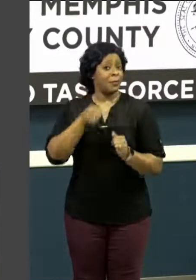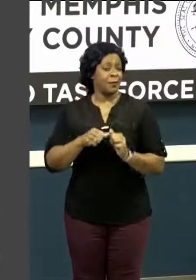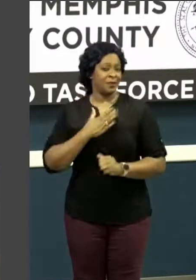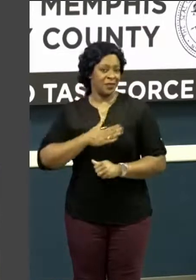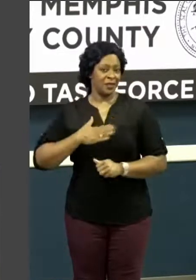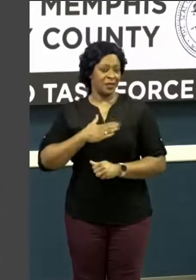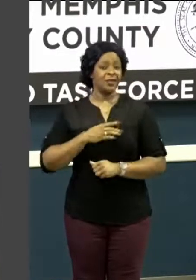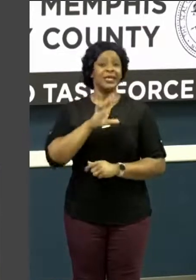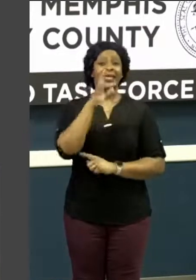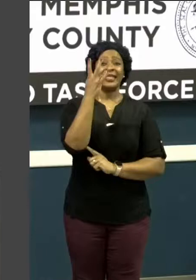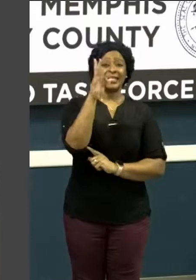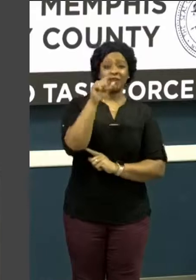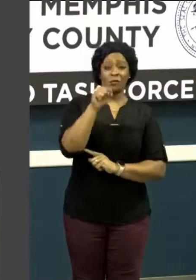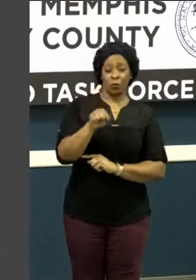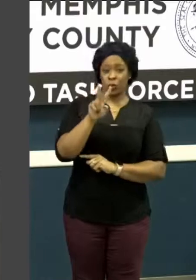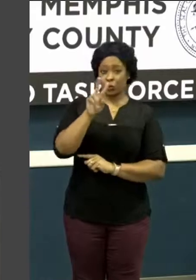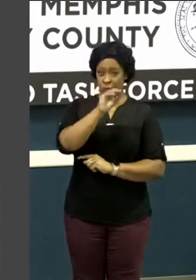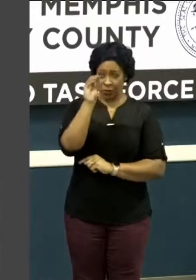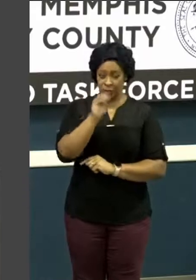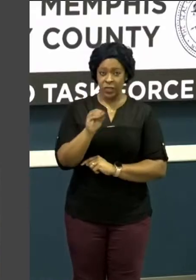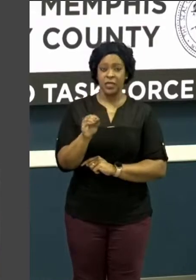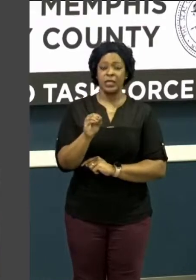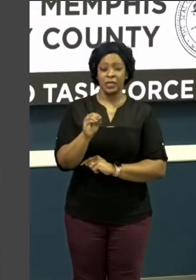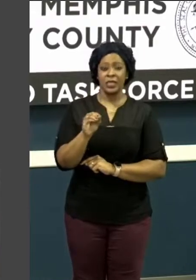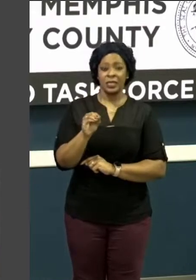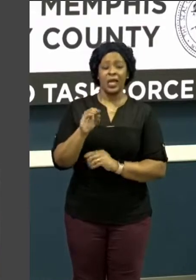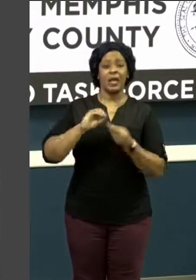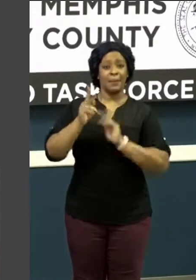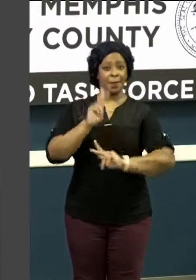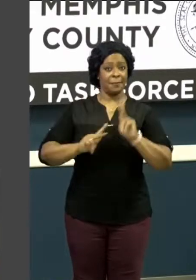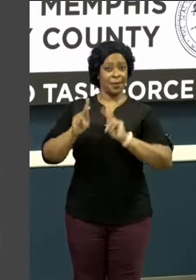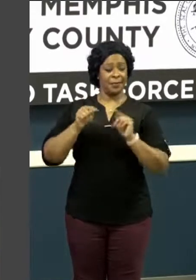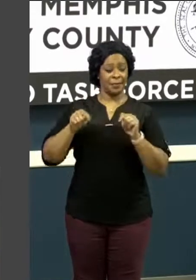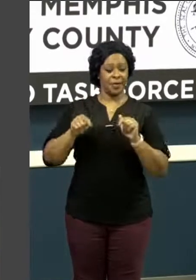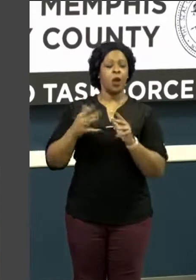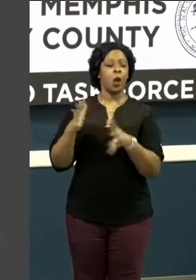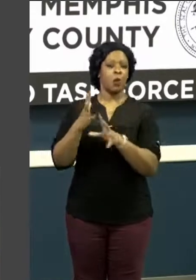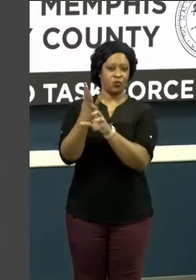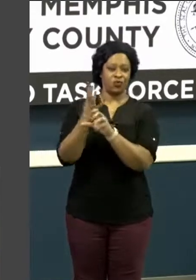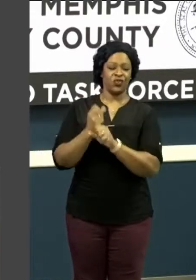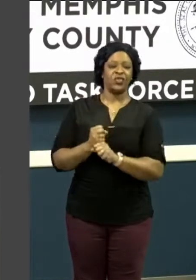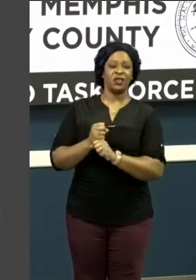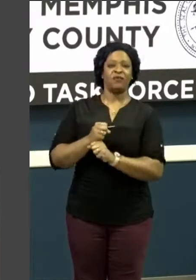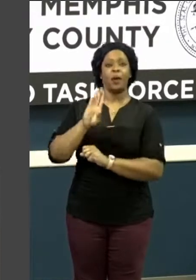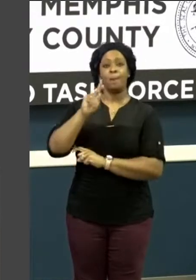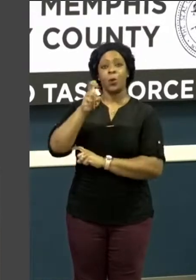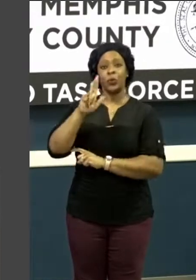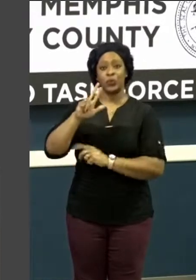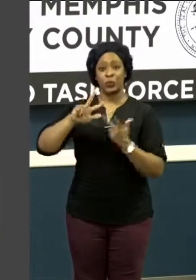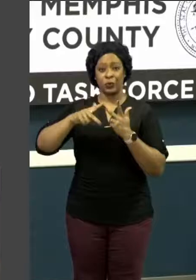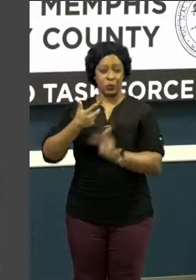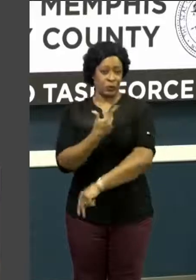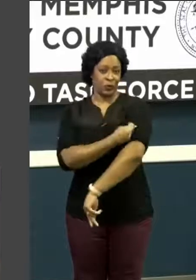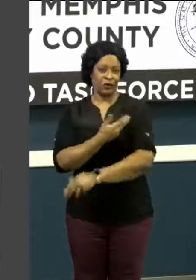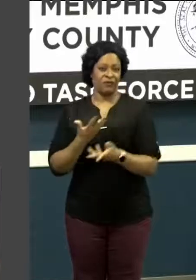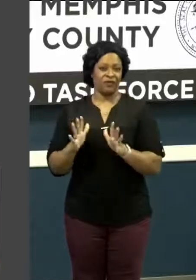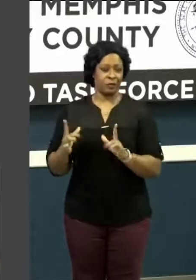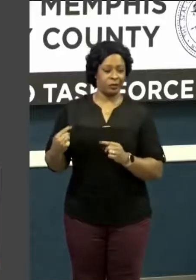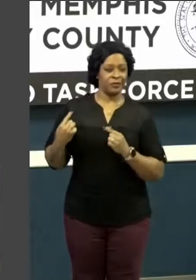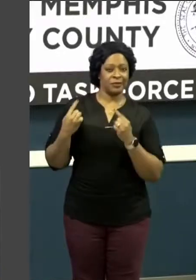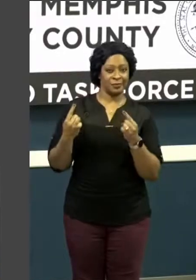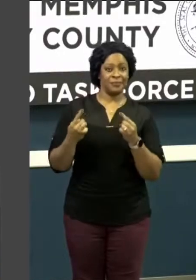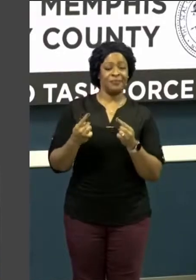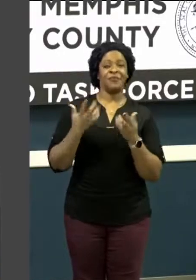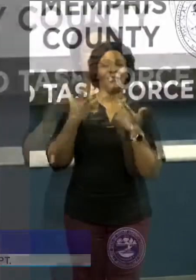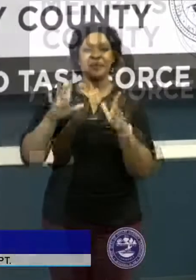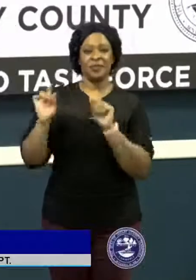that only 17.2% of our population has received a booster dose so far. This is the end